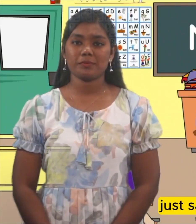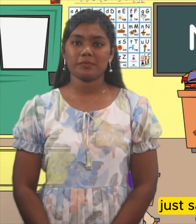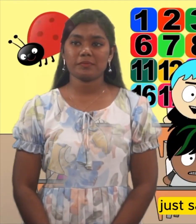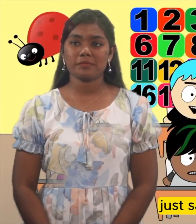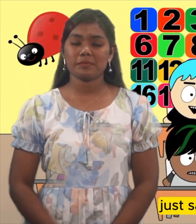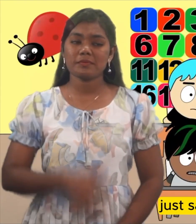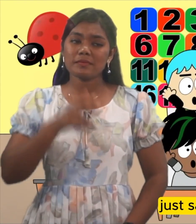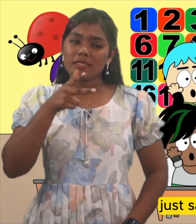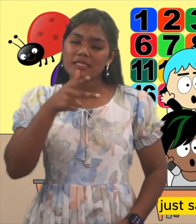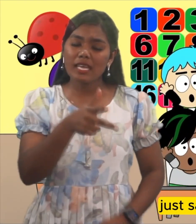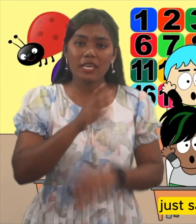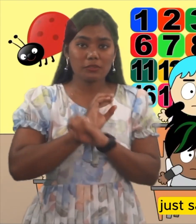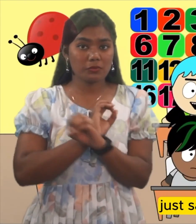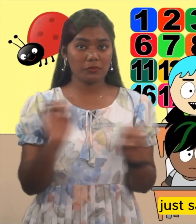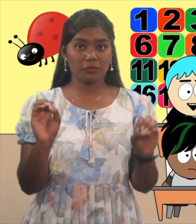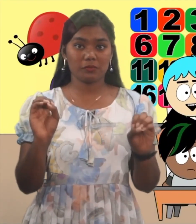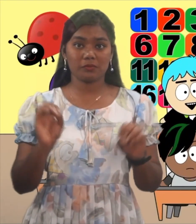Just say no.